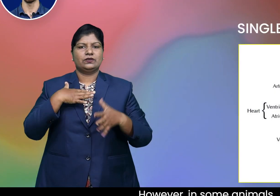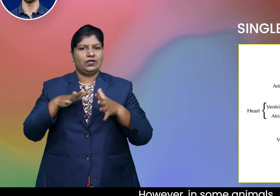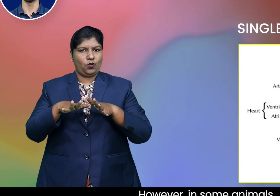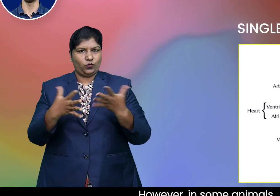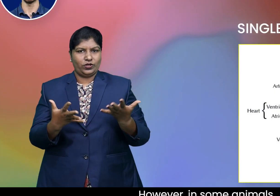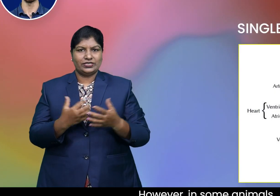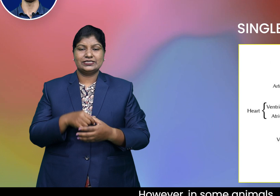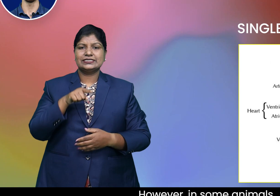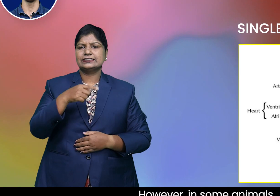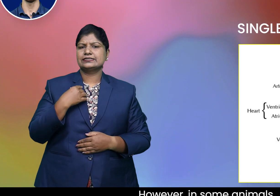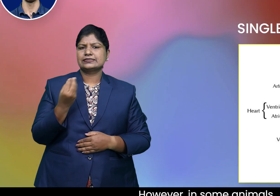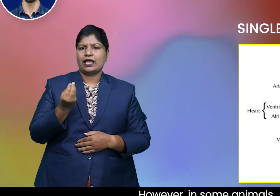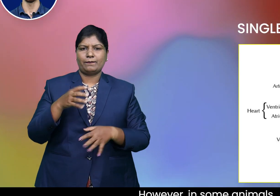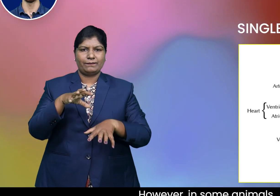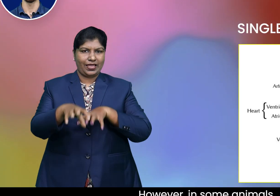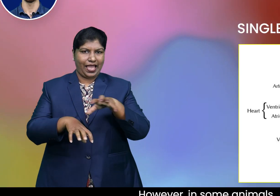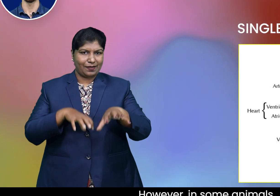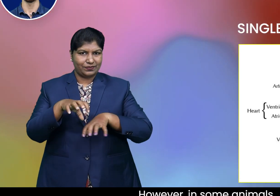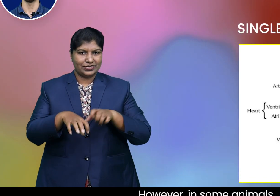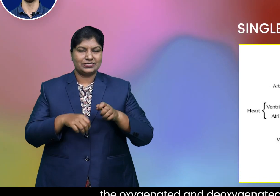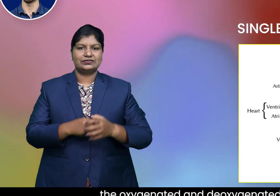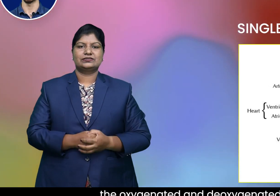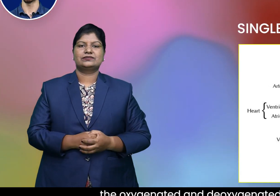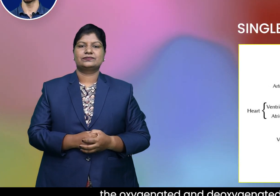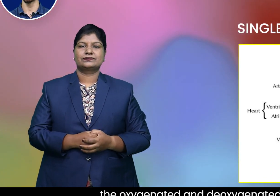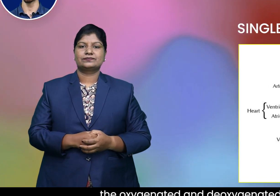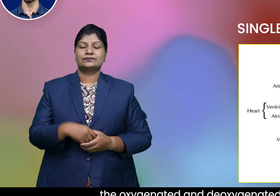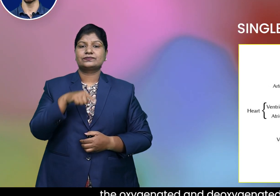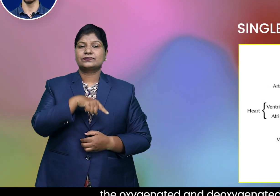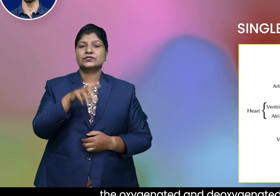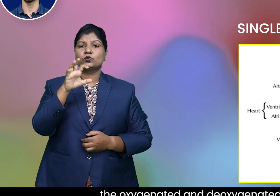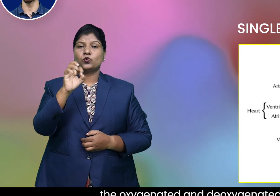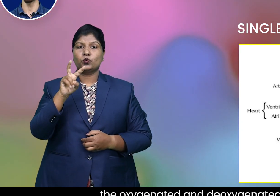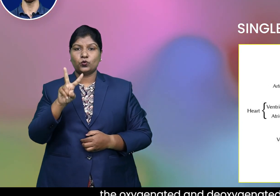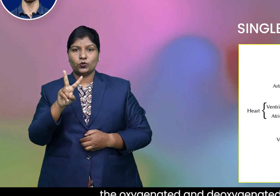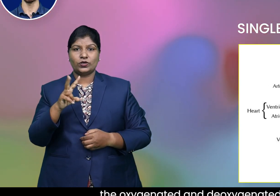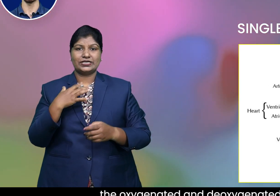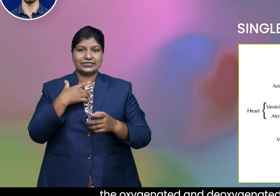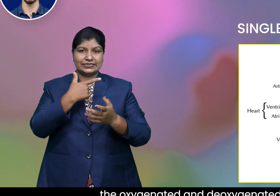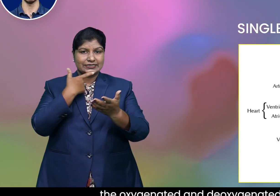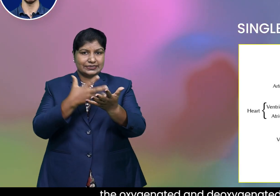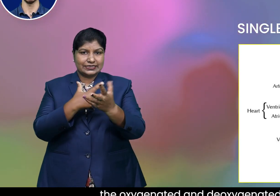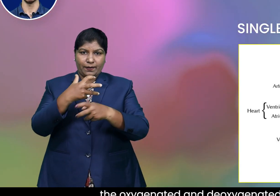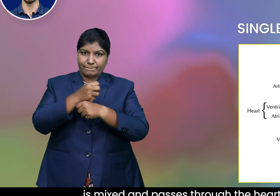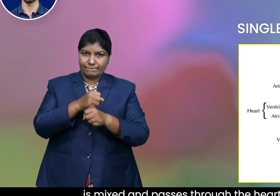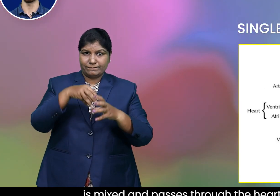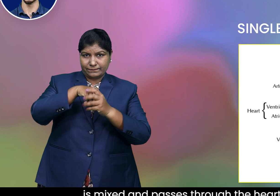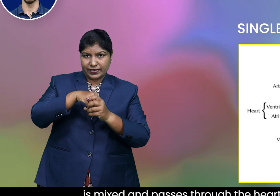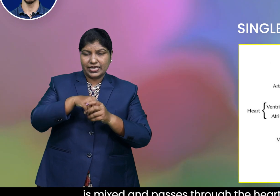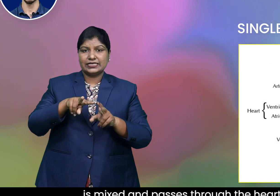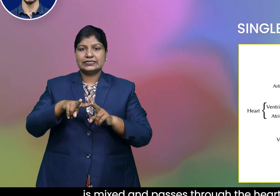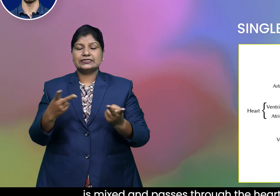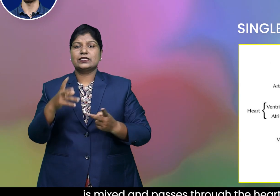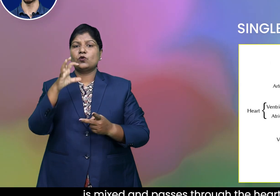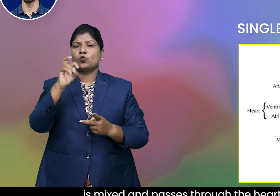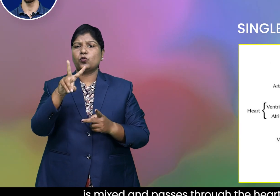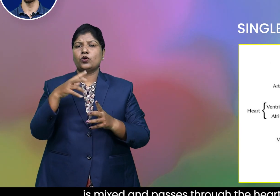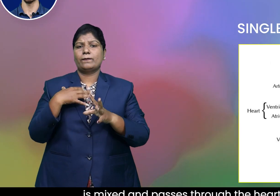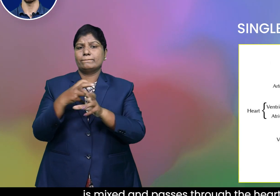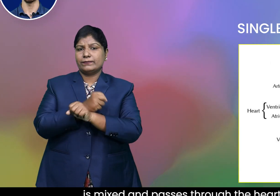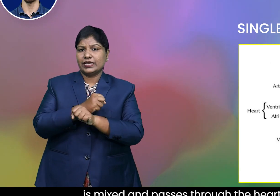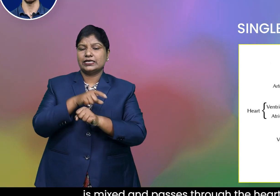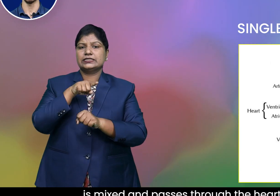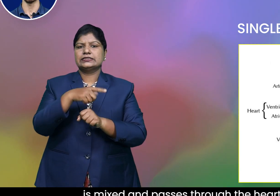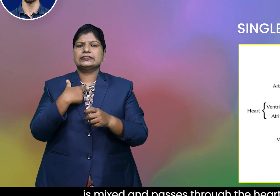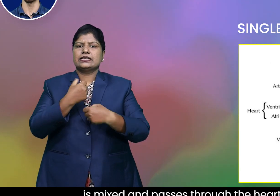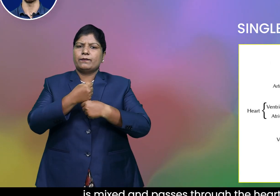However, in some animals, the oxygenated and deoxygenated blood is mixed and passes